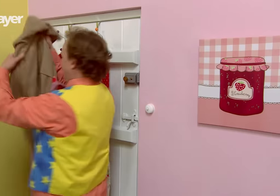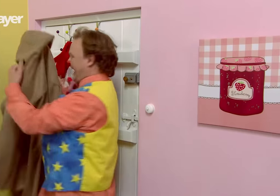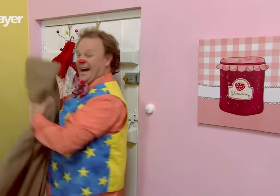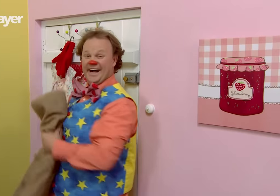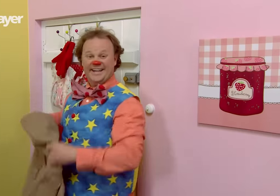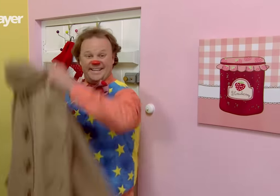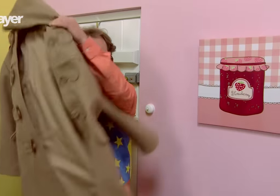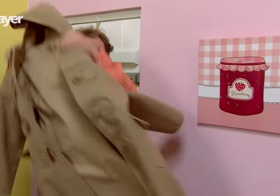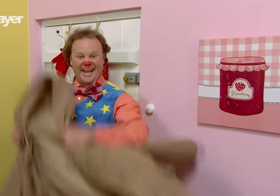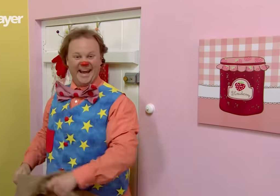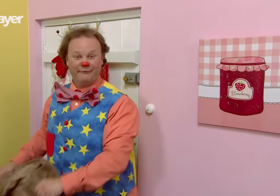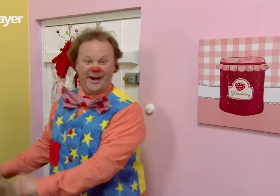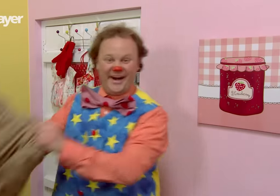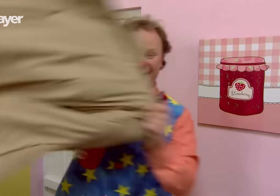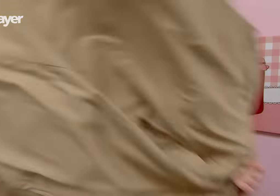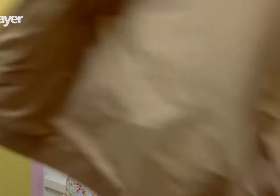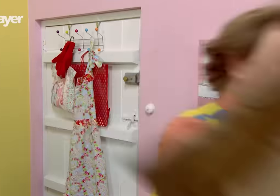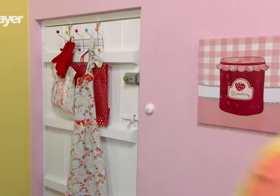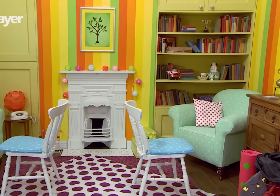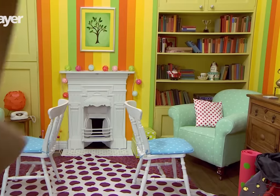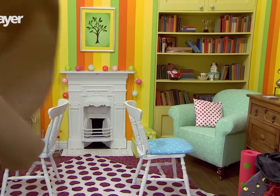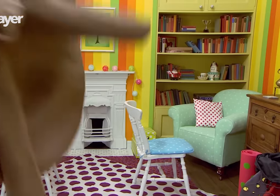Aha! Just the thing! Woo!